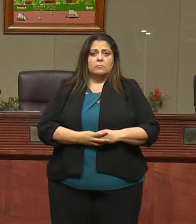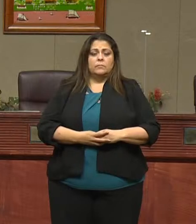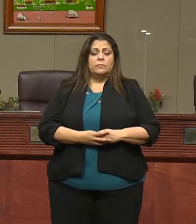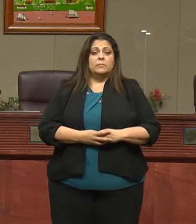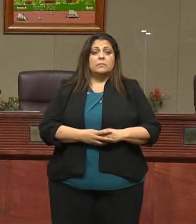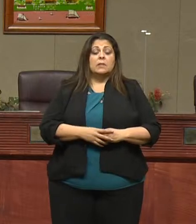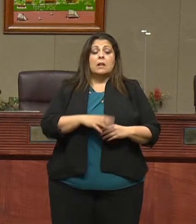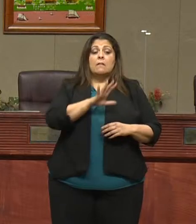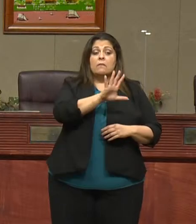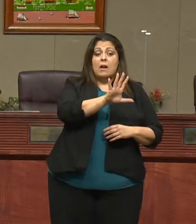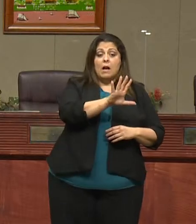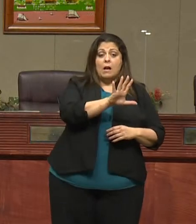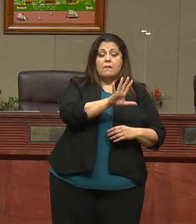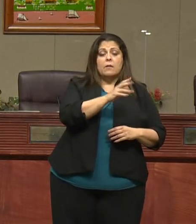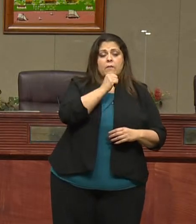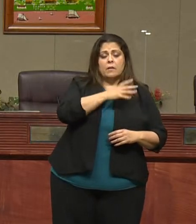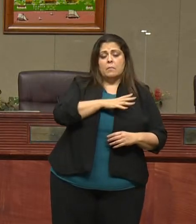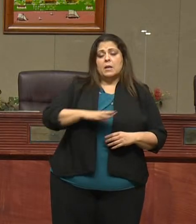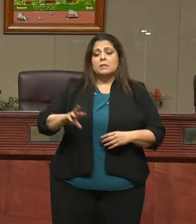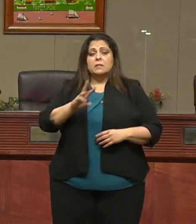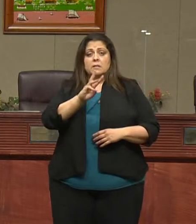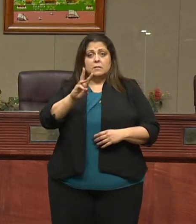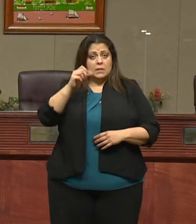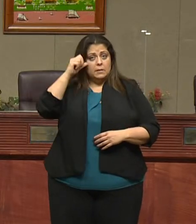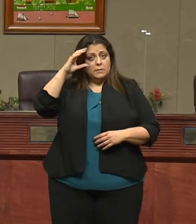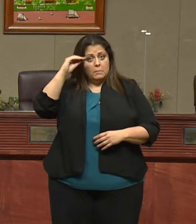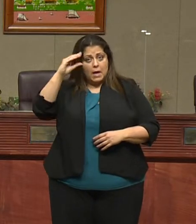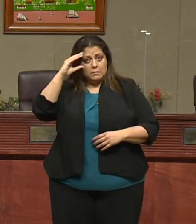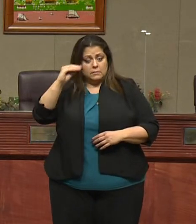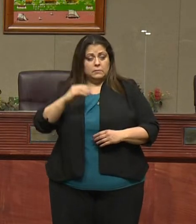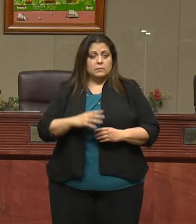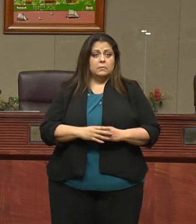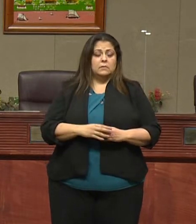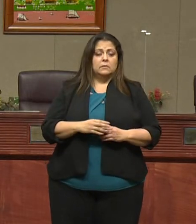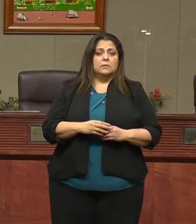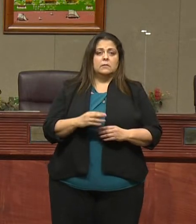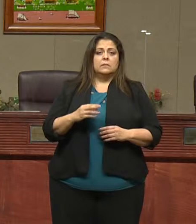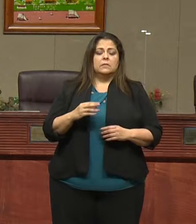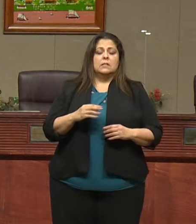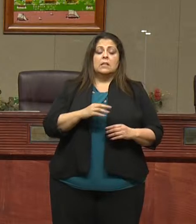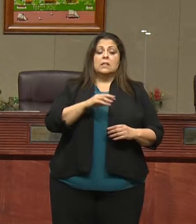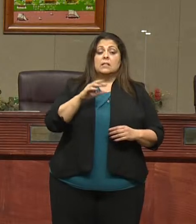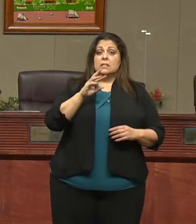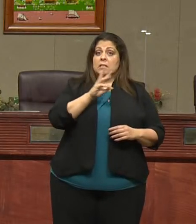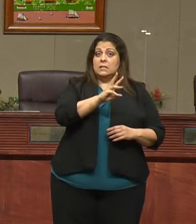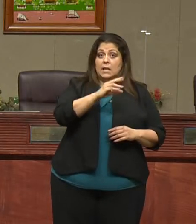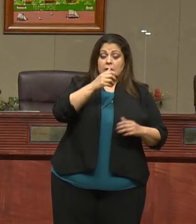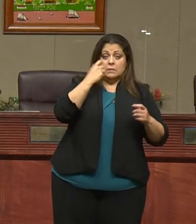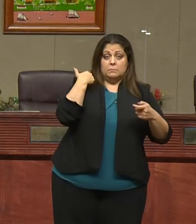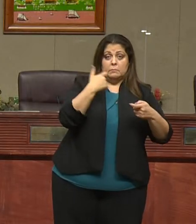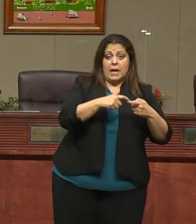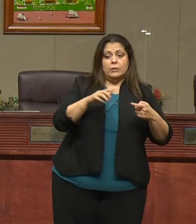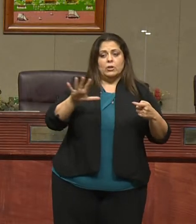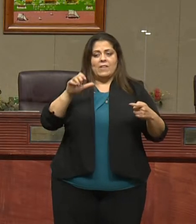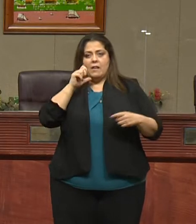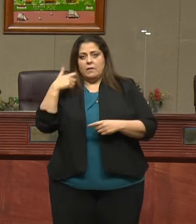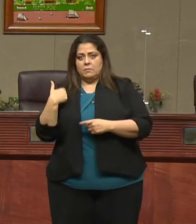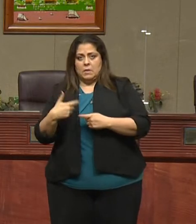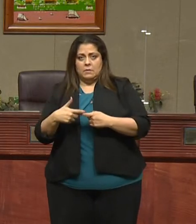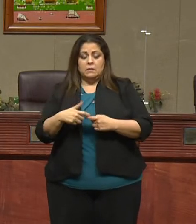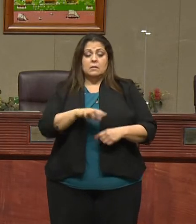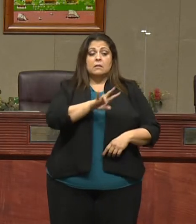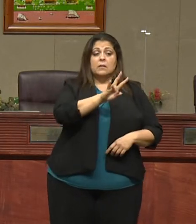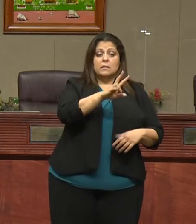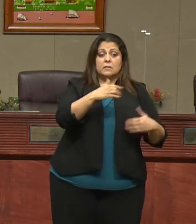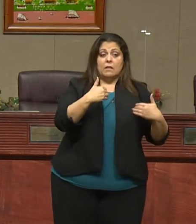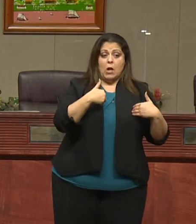5 of these deaths were in females, 6 in males, 6 were Hispanic, and 5 were non-Hispanic. 7